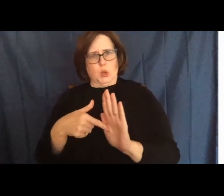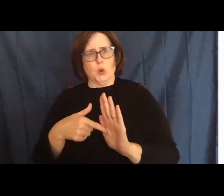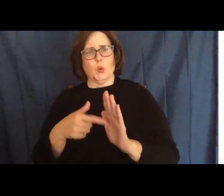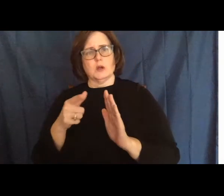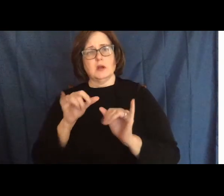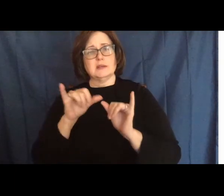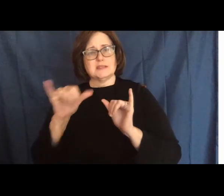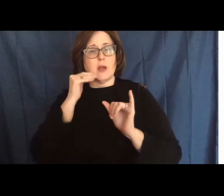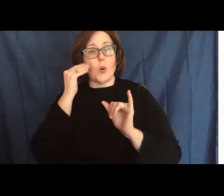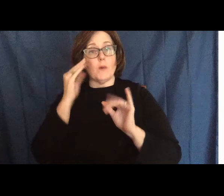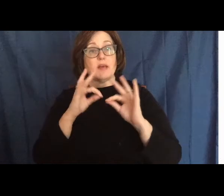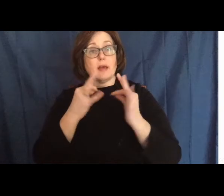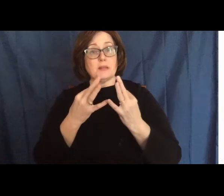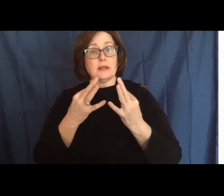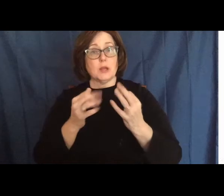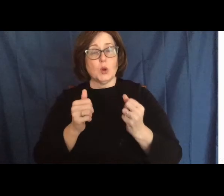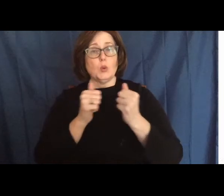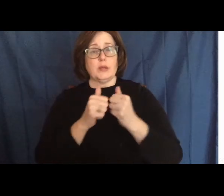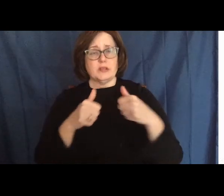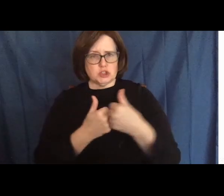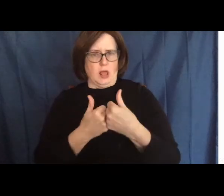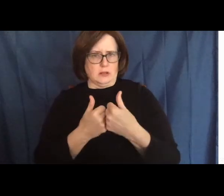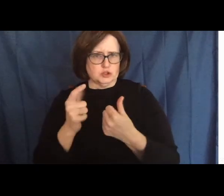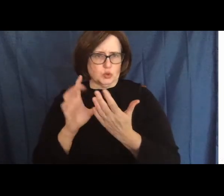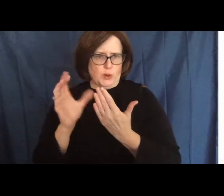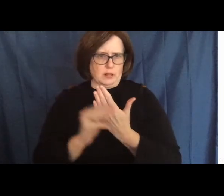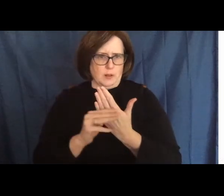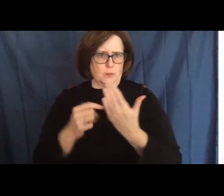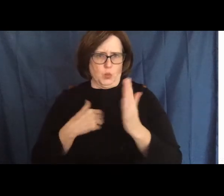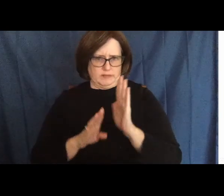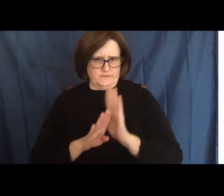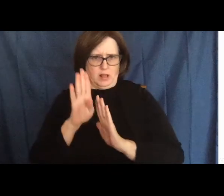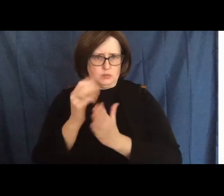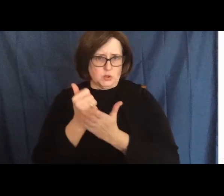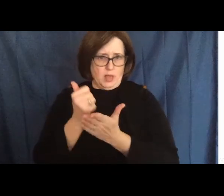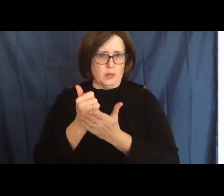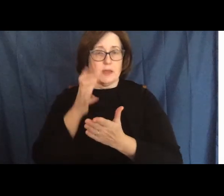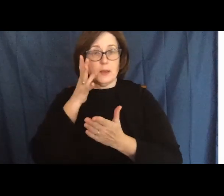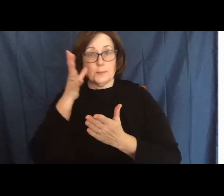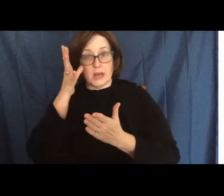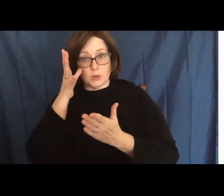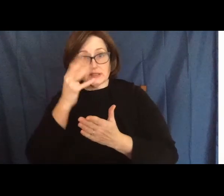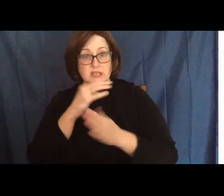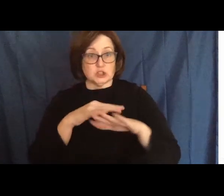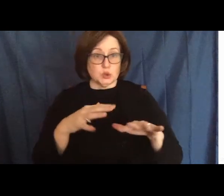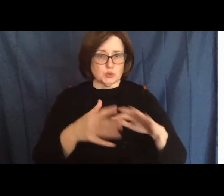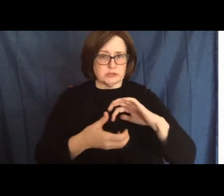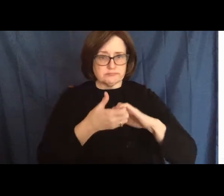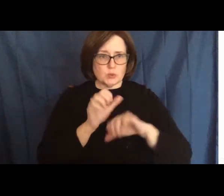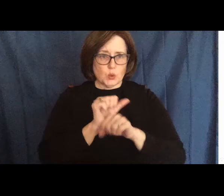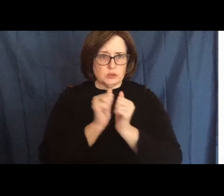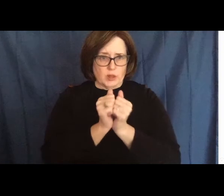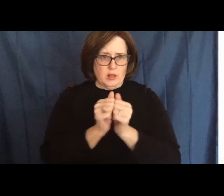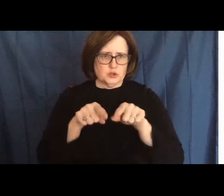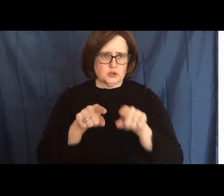fully developed curricula, which helped engage parents with children during these challenging times while they were at